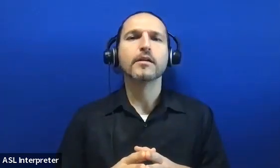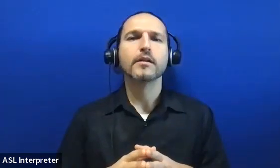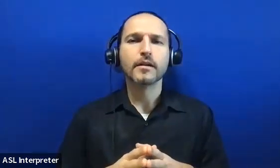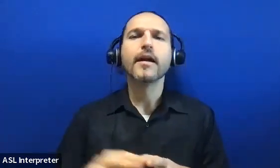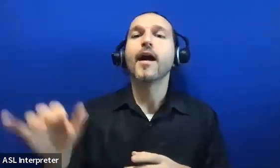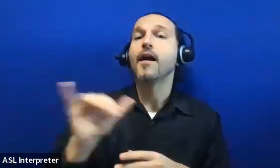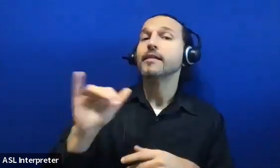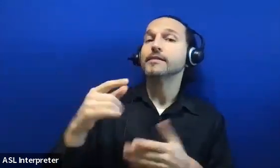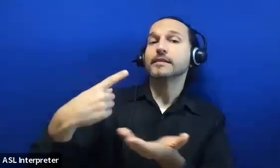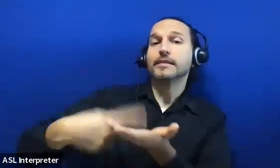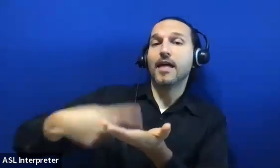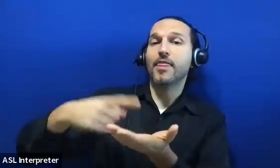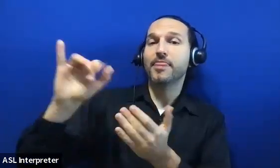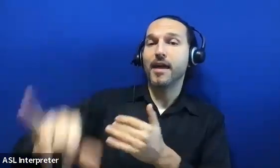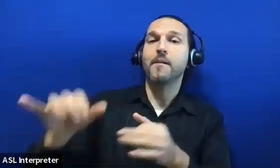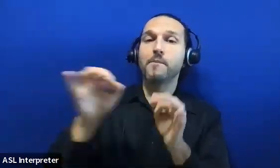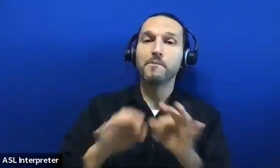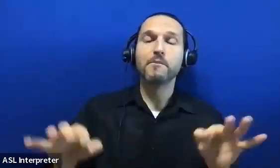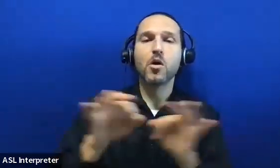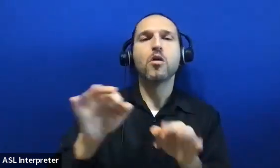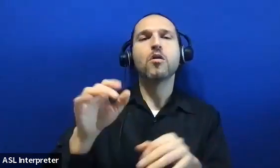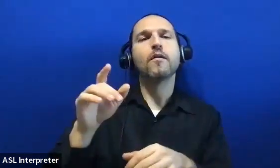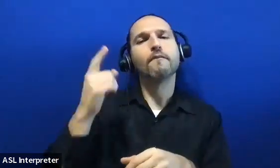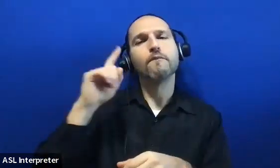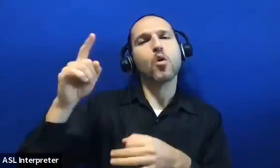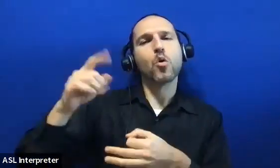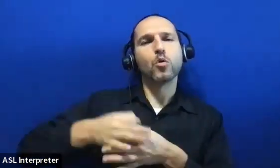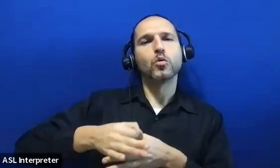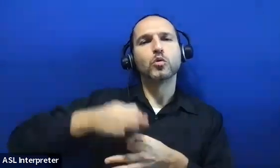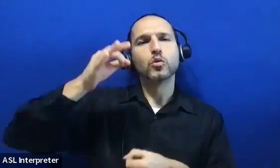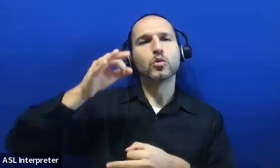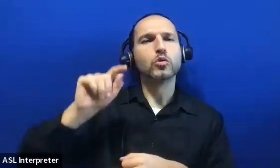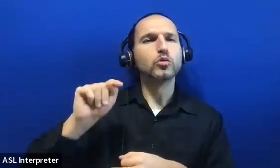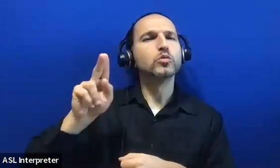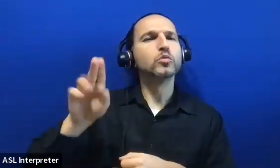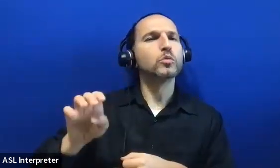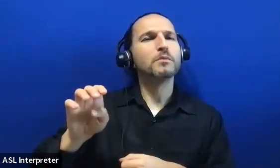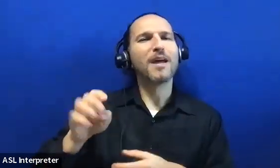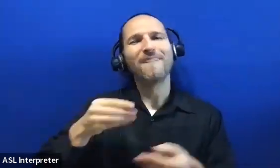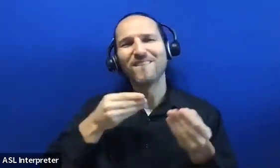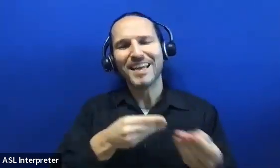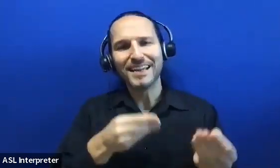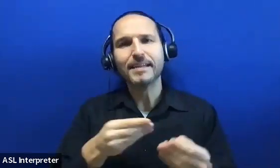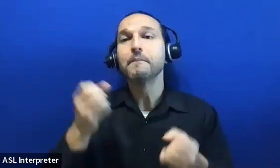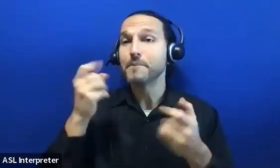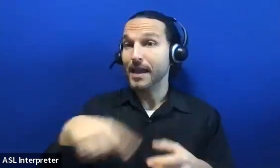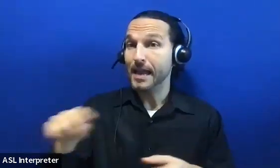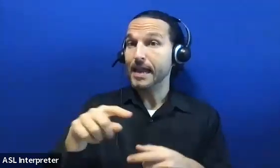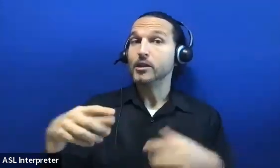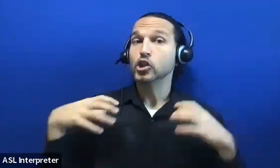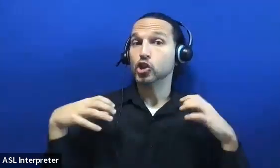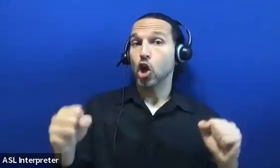discuss the importance and impact of tube feeding. Many children with Charge syndrome especially rely on